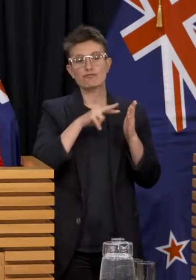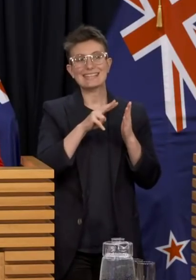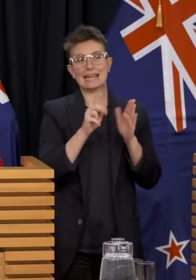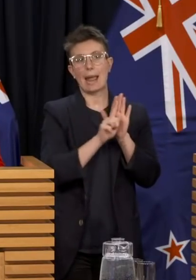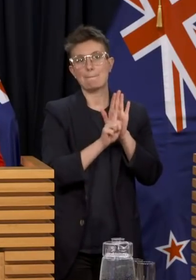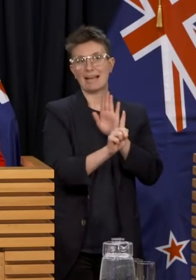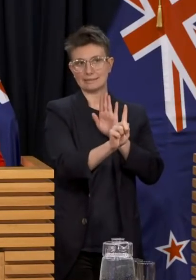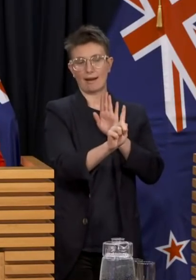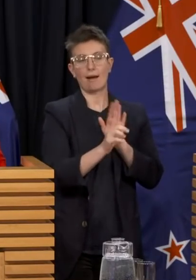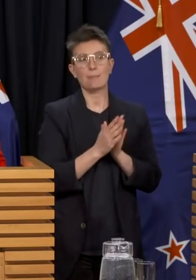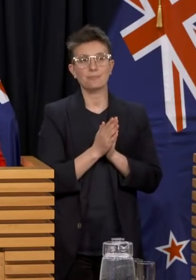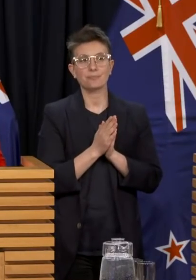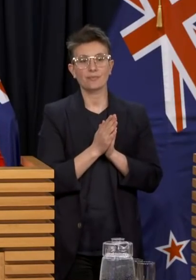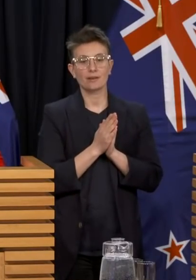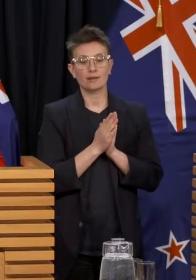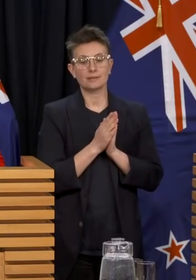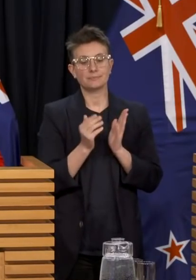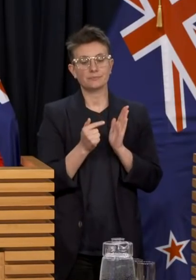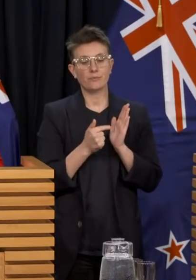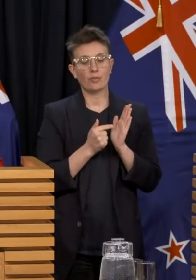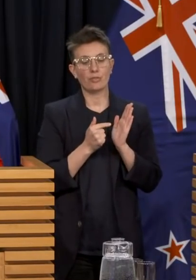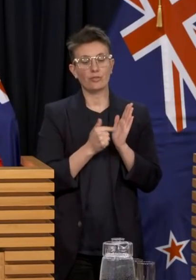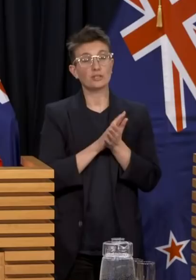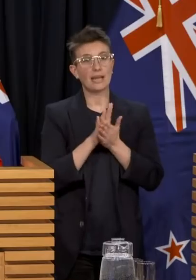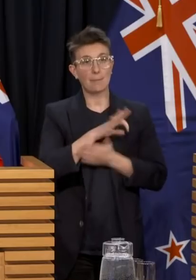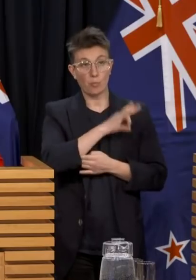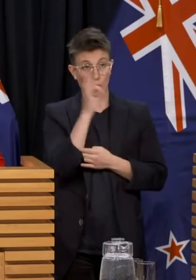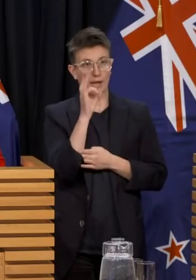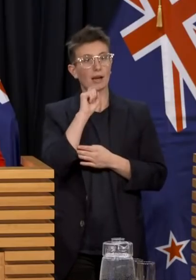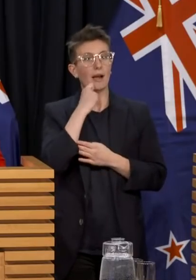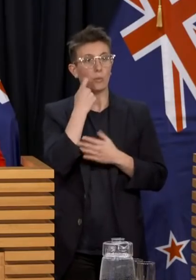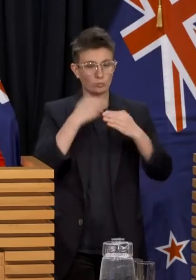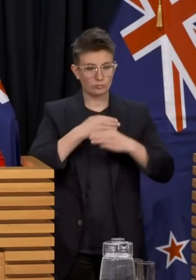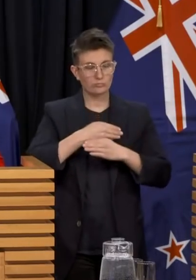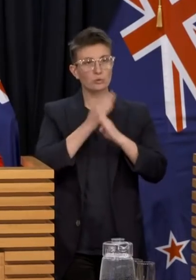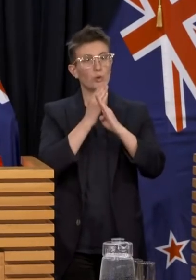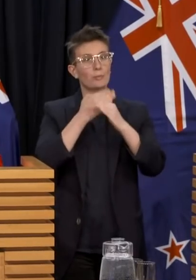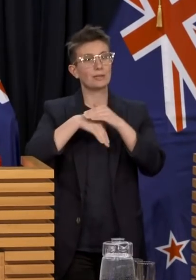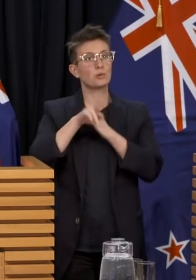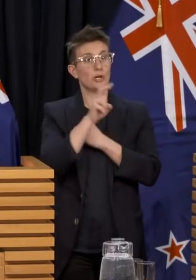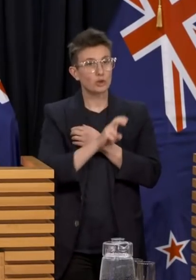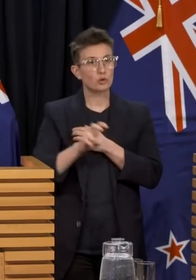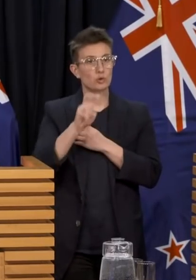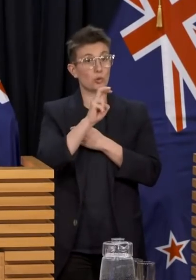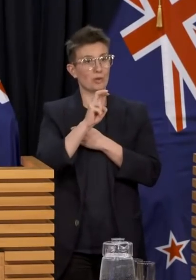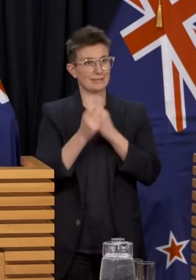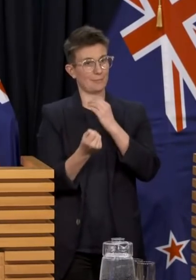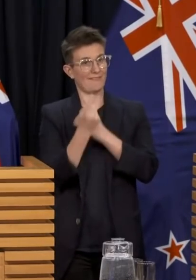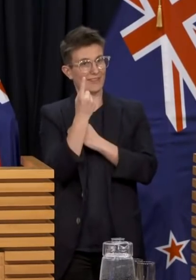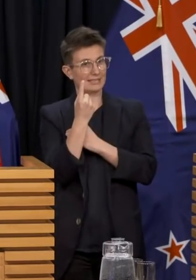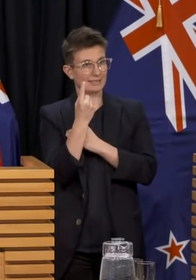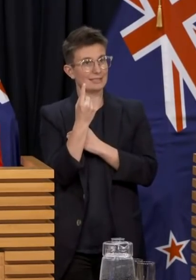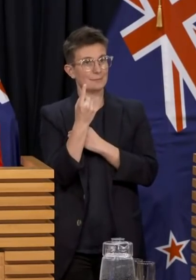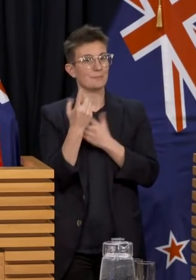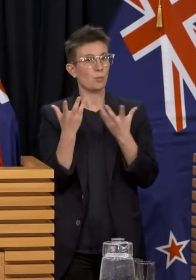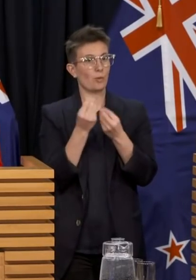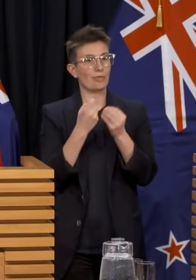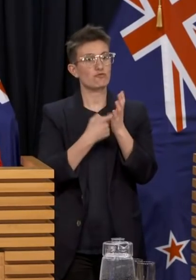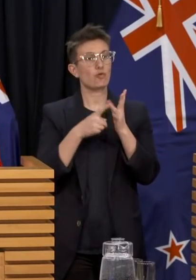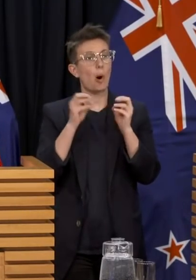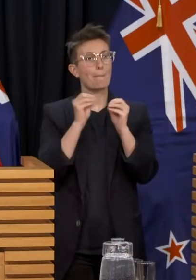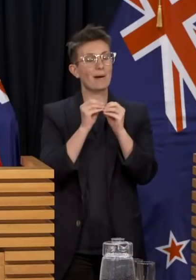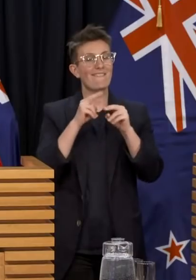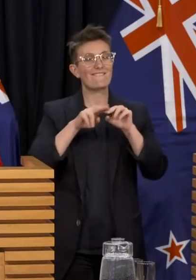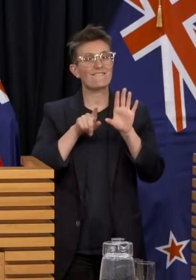a meeting with the Auckland Tourism Events and Economic Development Agency and Rob Fife to hear from the business community about further ways